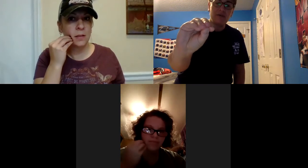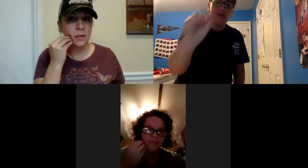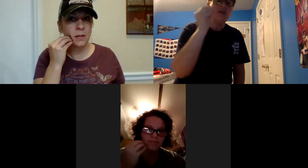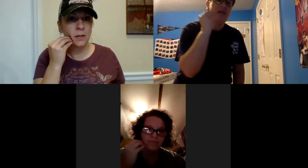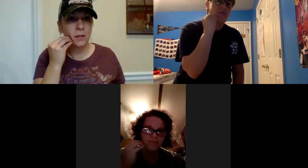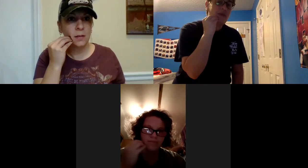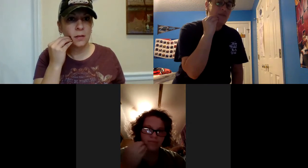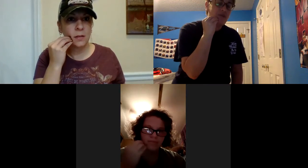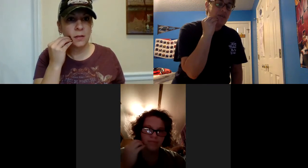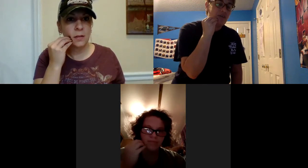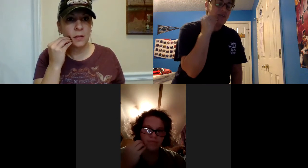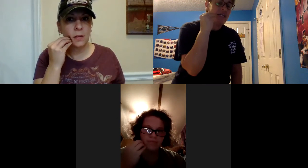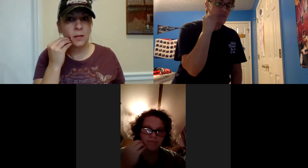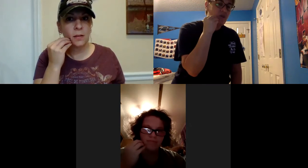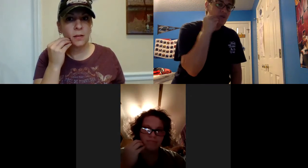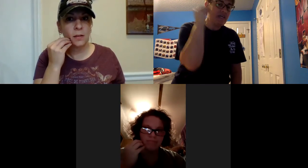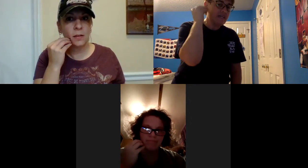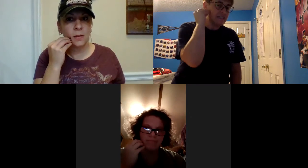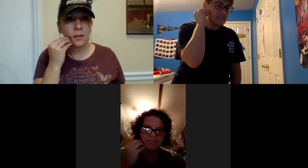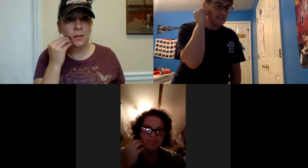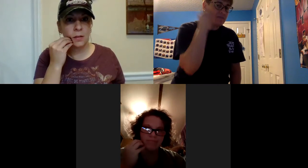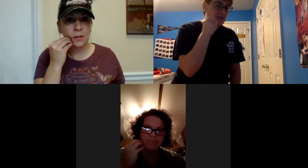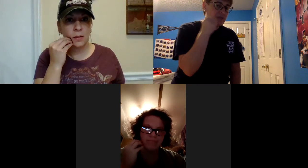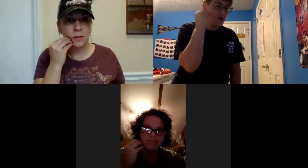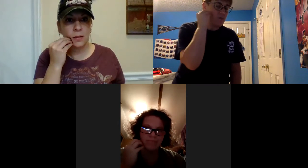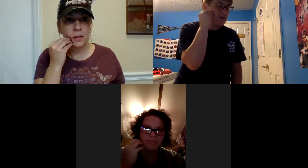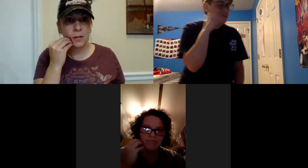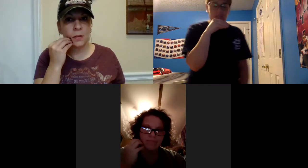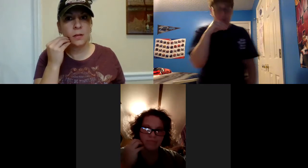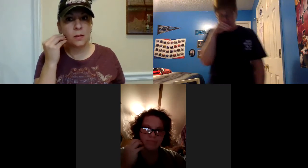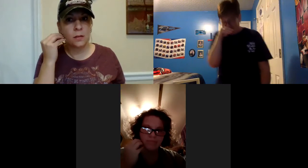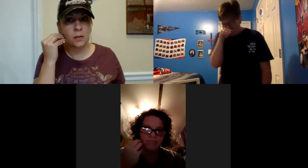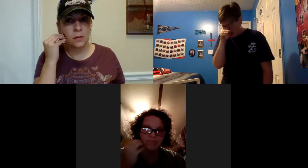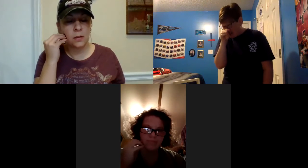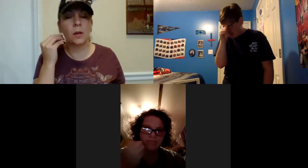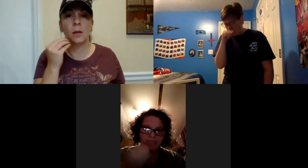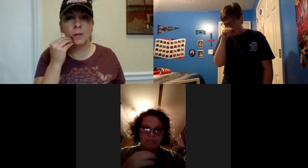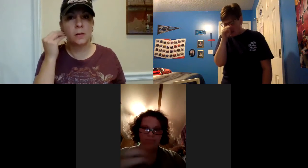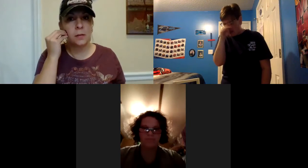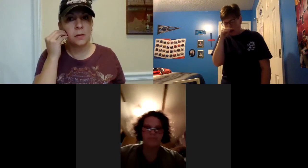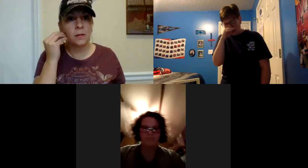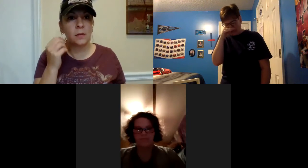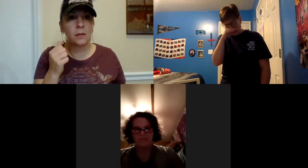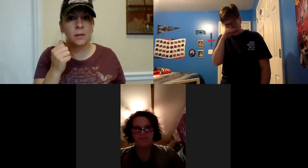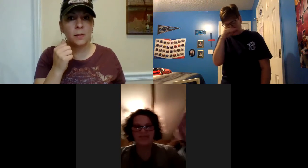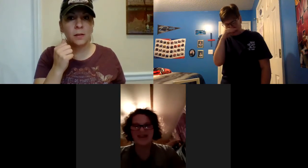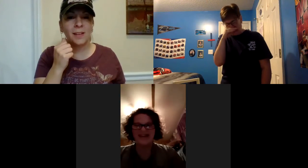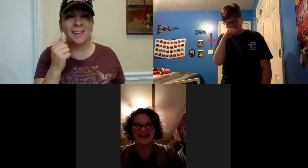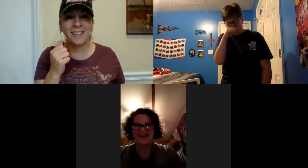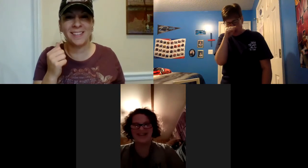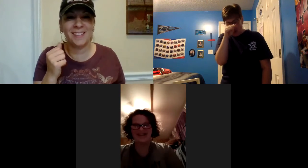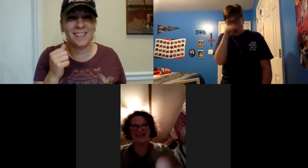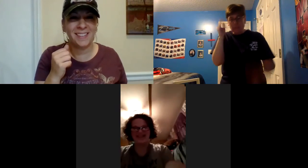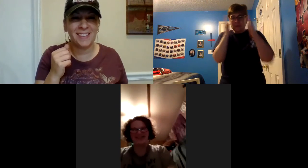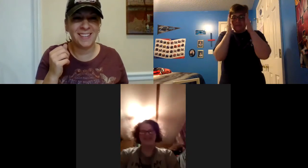shape. Yeah, and you put it here like it's where you eat and sleep. So it's home. Someone must be talking about me because my nose is like so